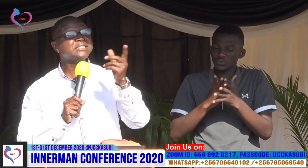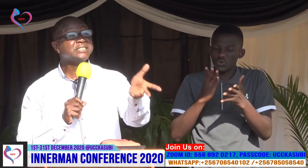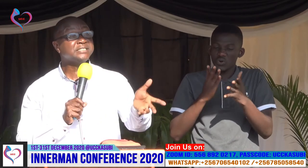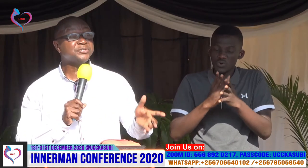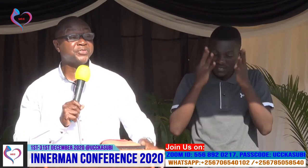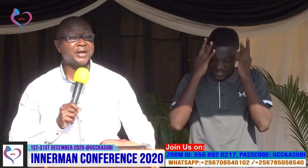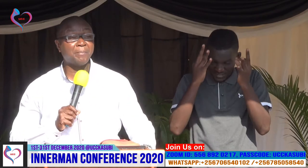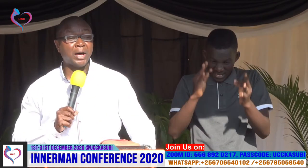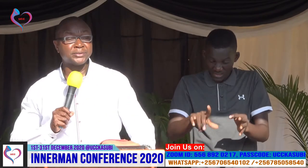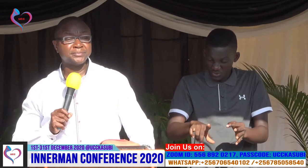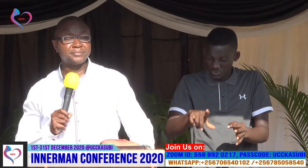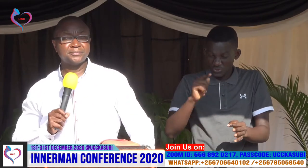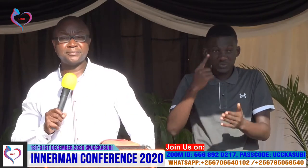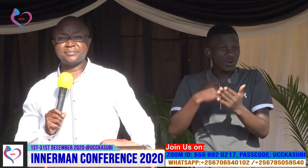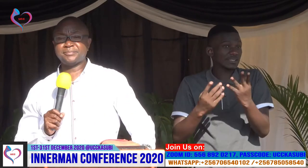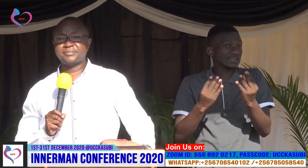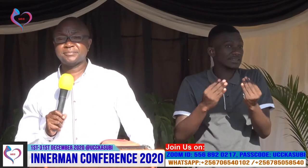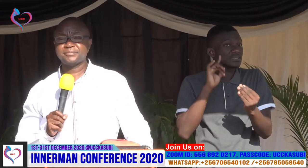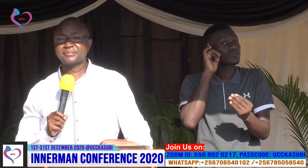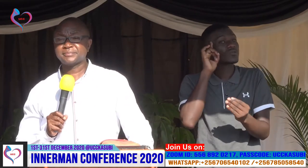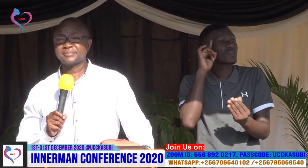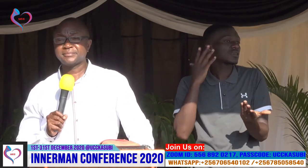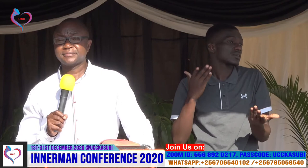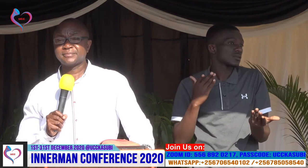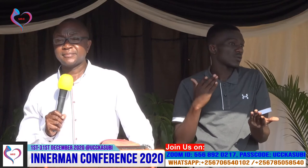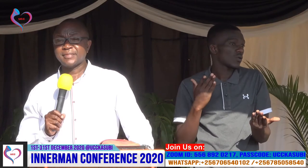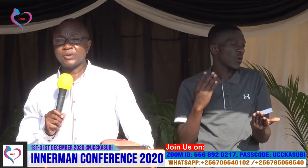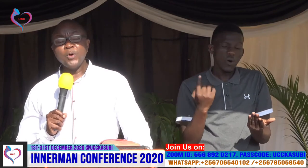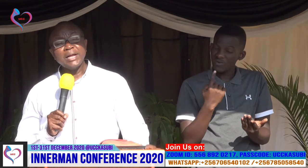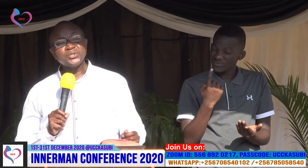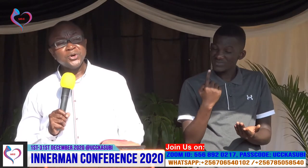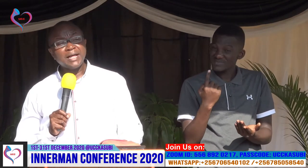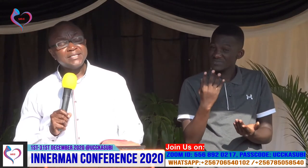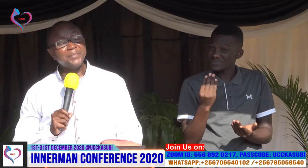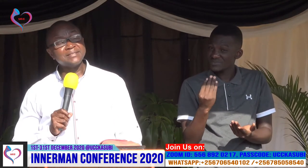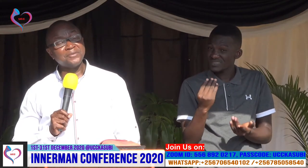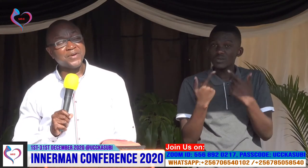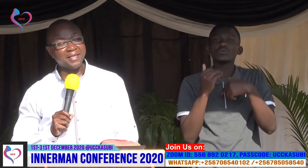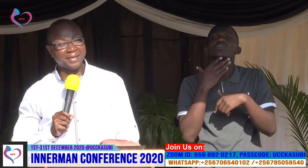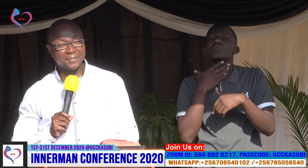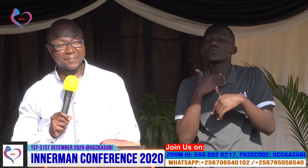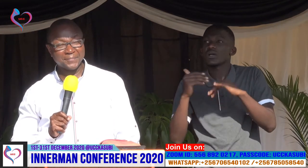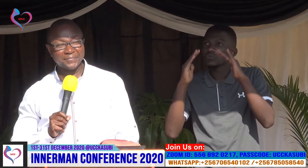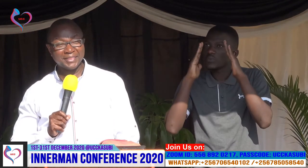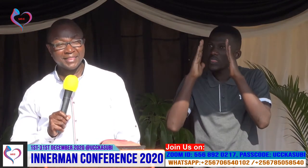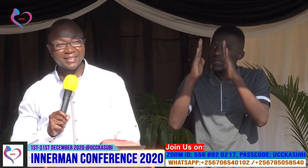what is easy to think about. We want to look at him as a